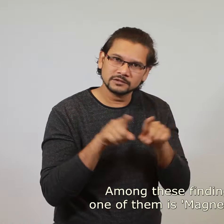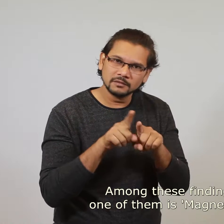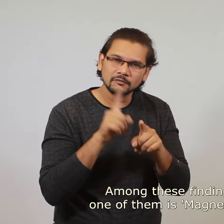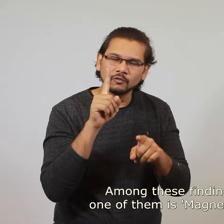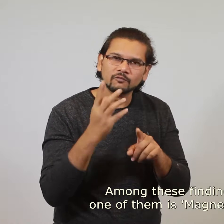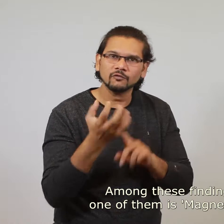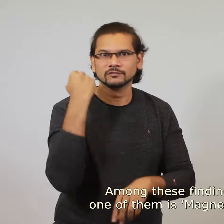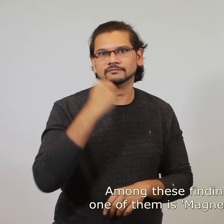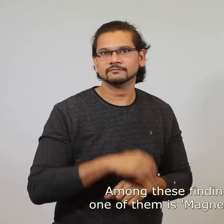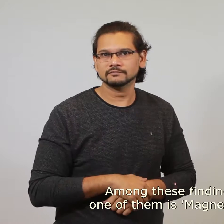Magnetism.